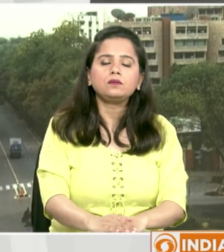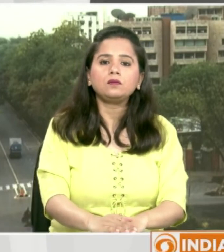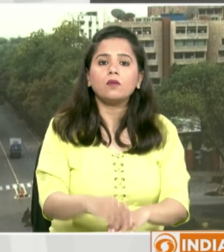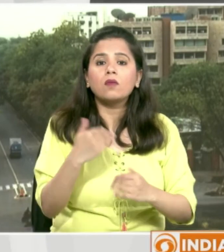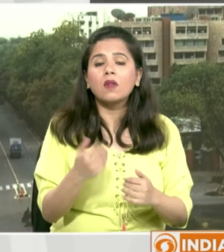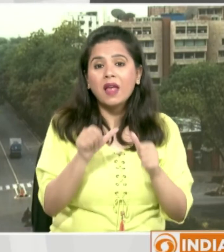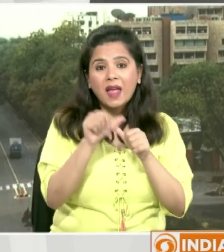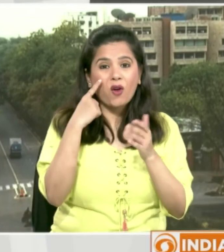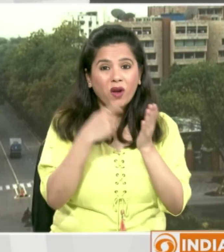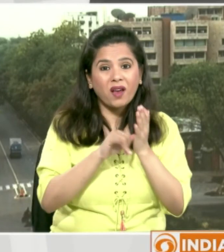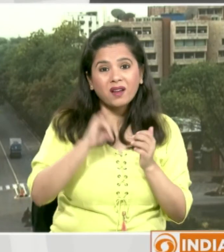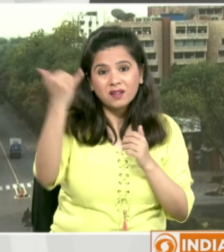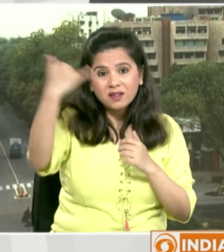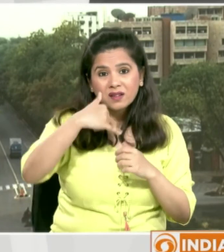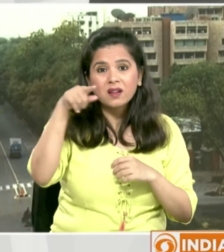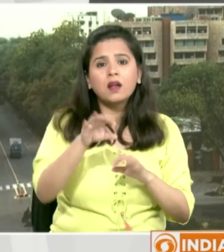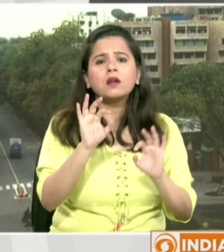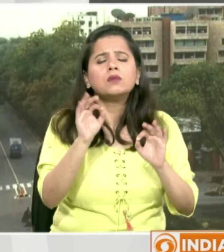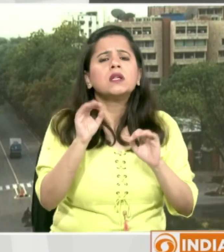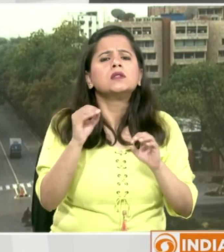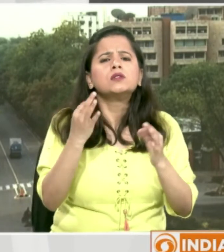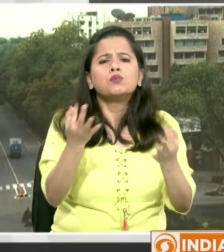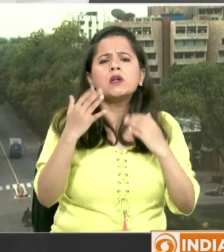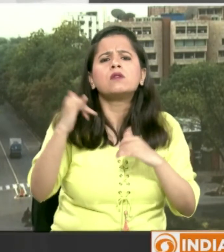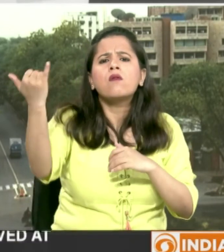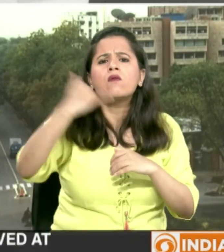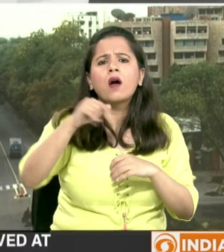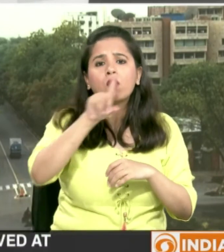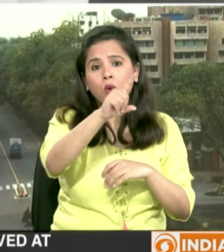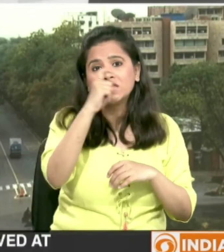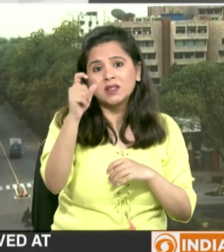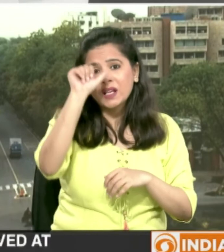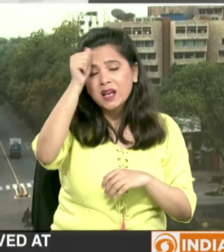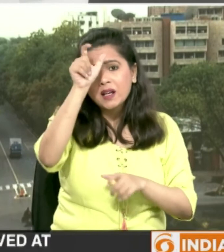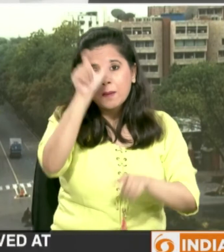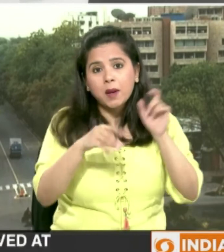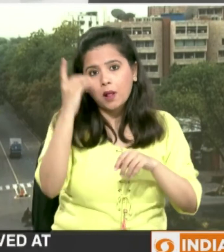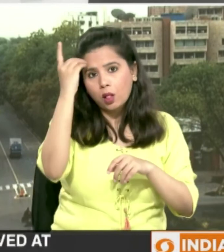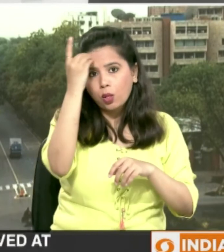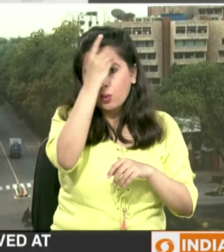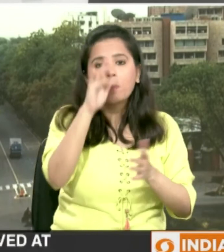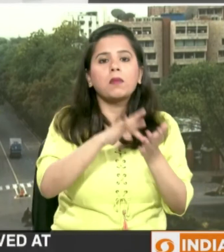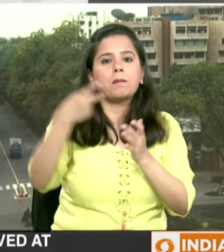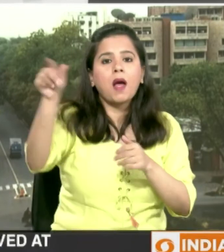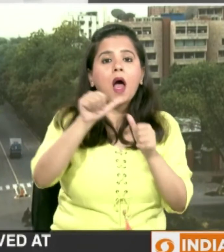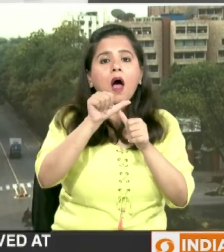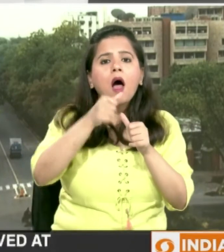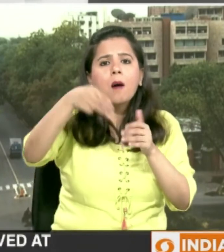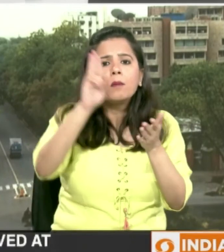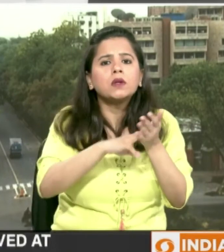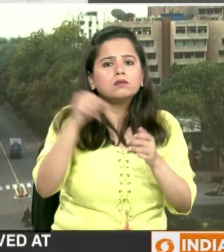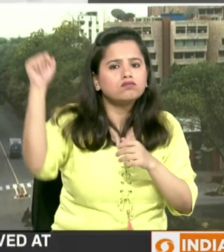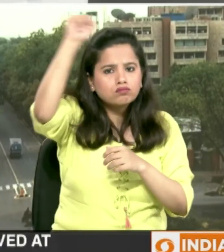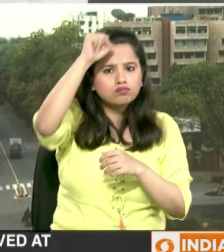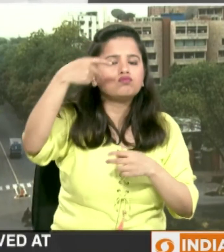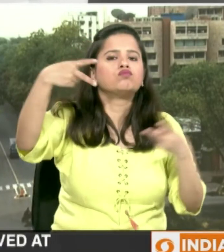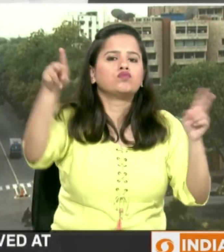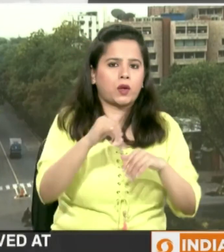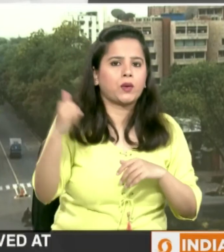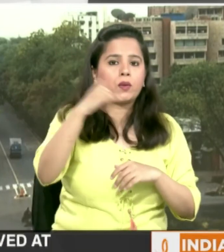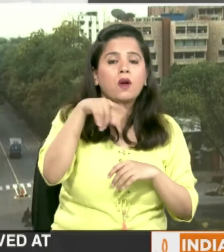Now, an Air India Express special flight carrying around 177 Indian nationals from Dubai arrived at the Amritsar airport. All